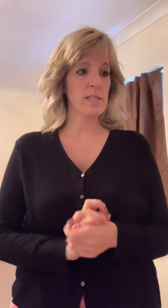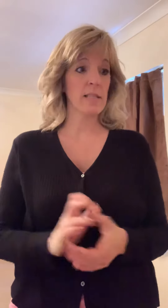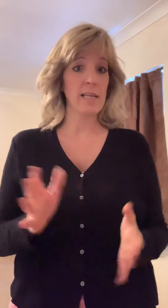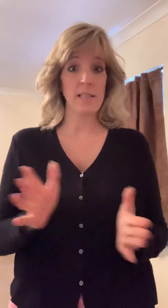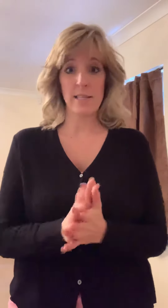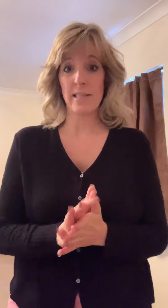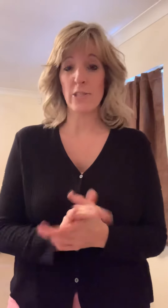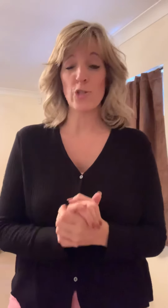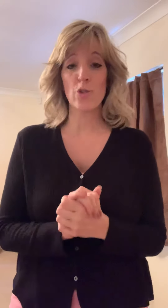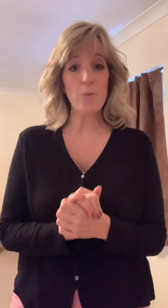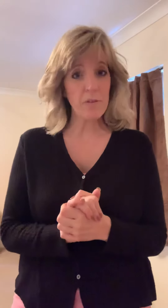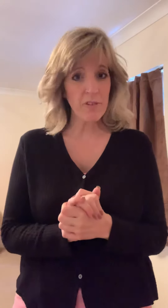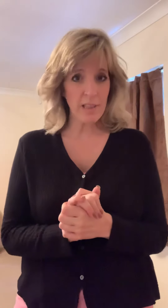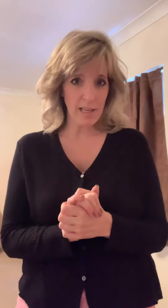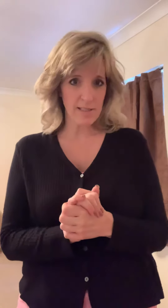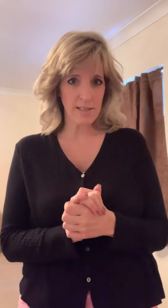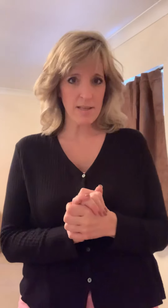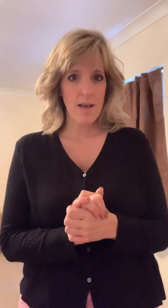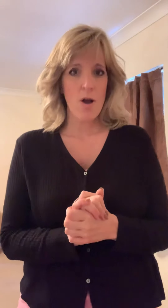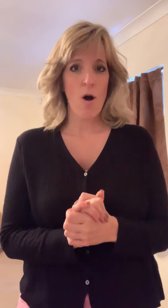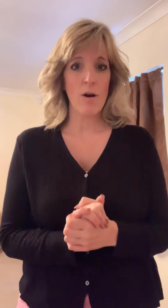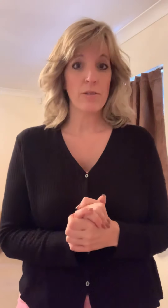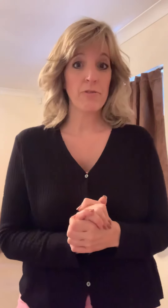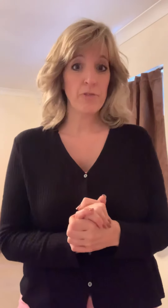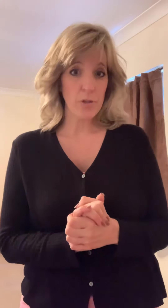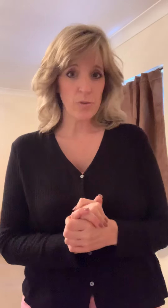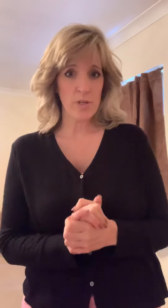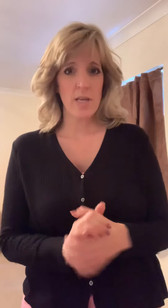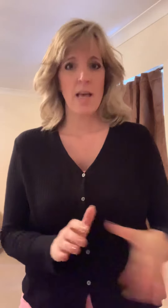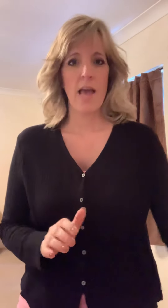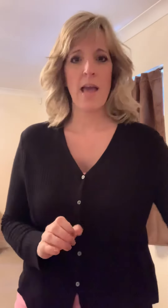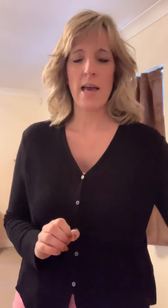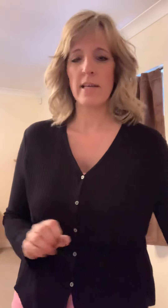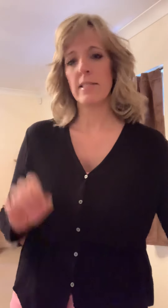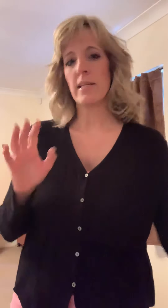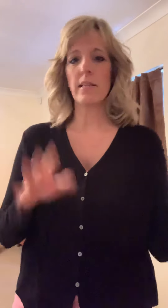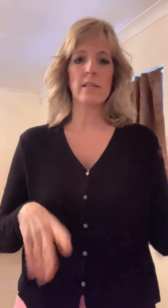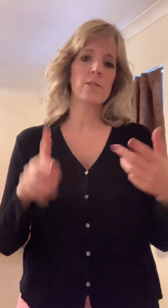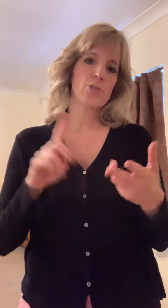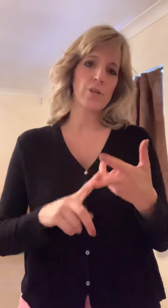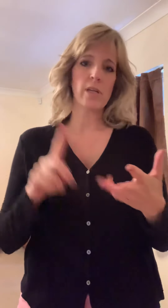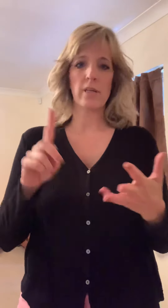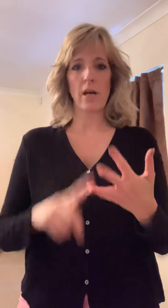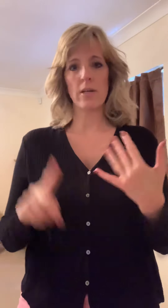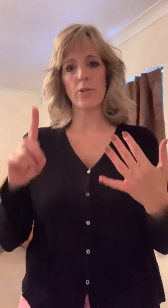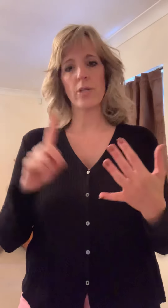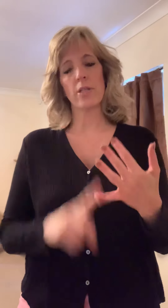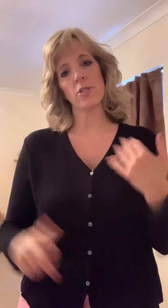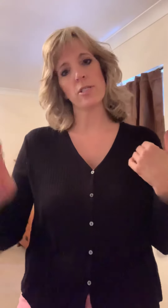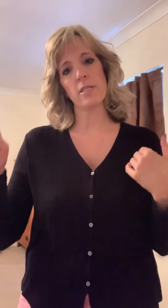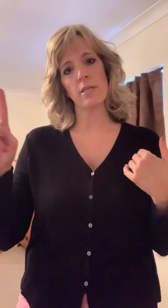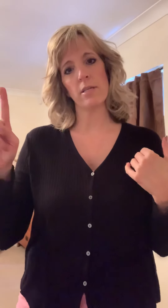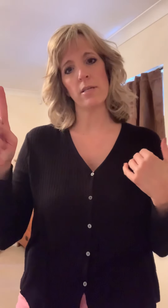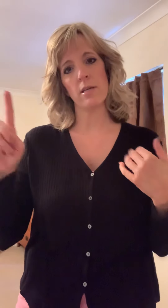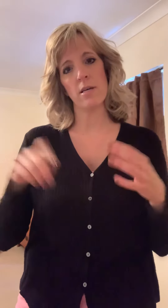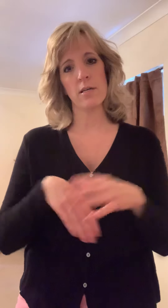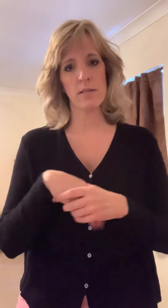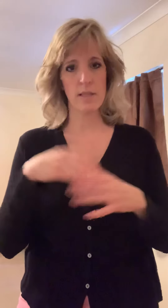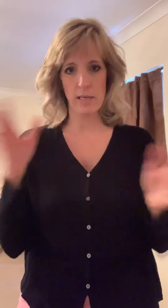last lesson. It's a super fun lesson on food and eat, drink, hungry, thirsty, things like